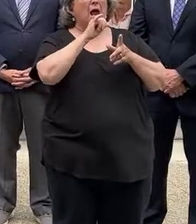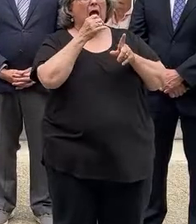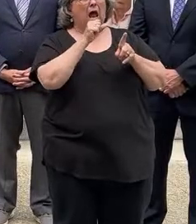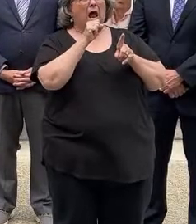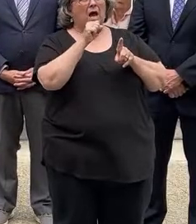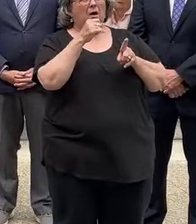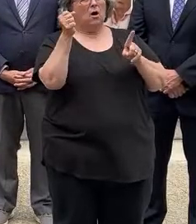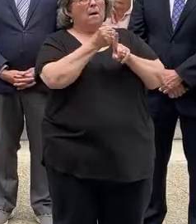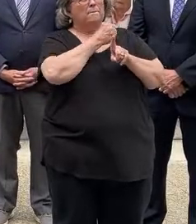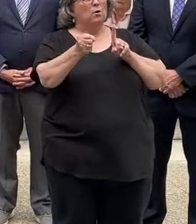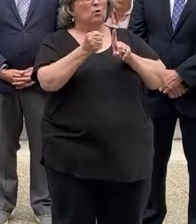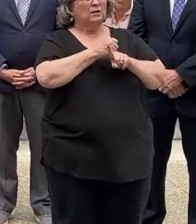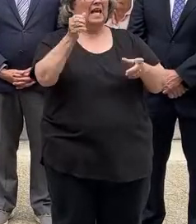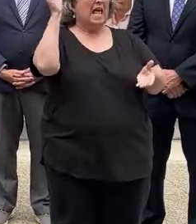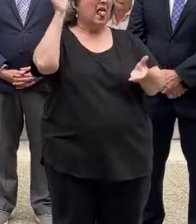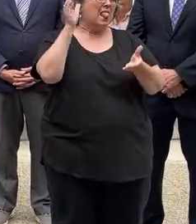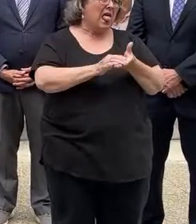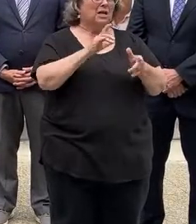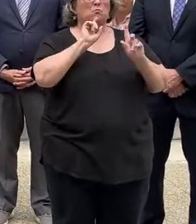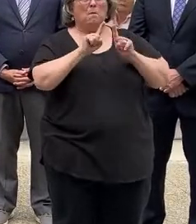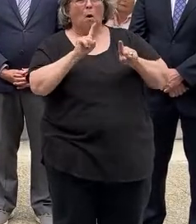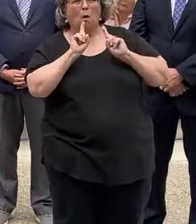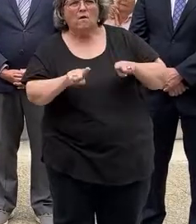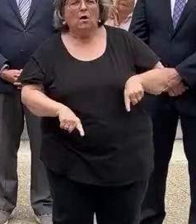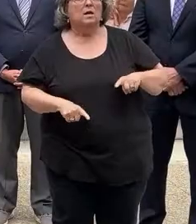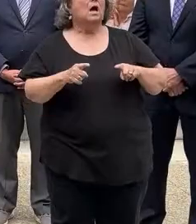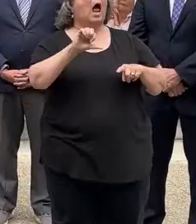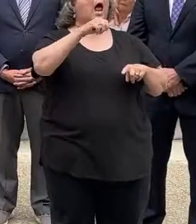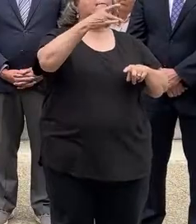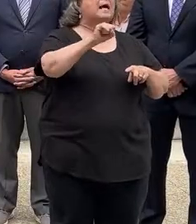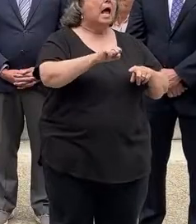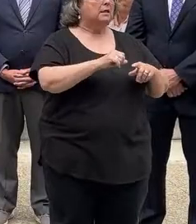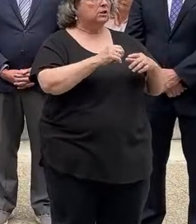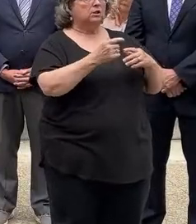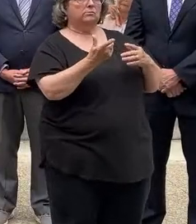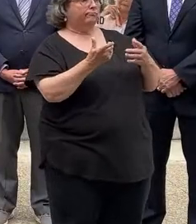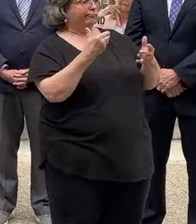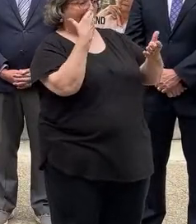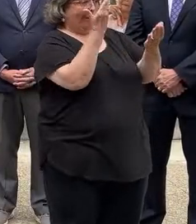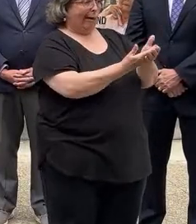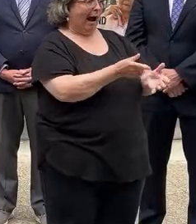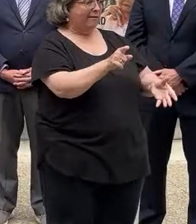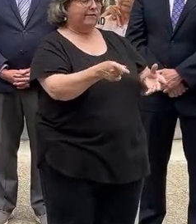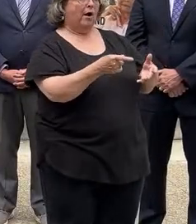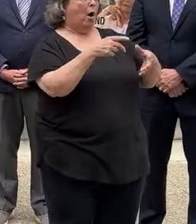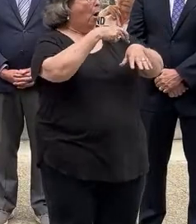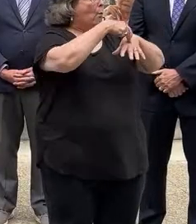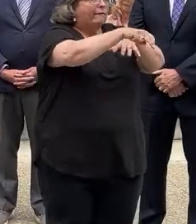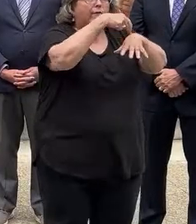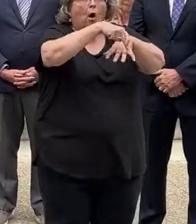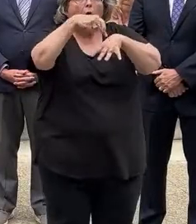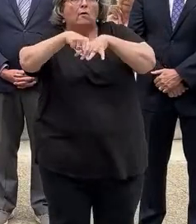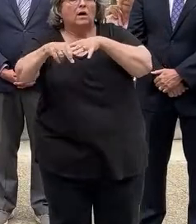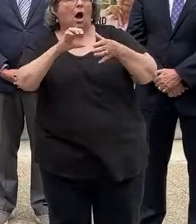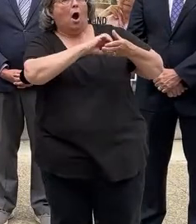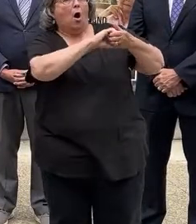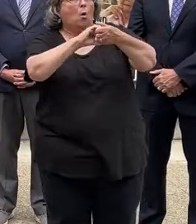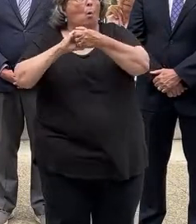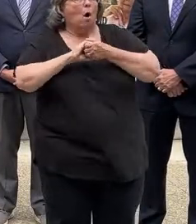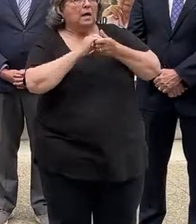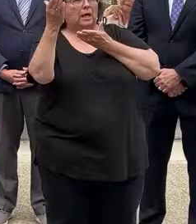team responds to these calls in a variety of ways, from least restrictive, such as providing referral information, coordinating